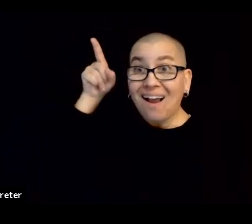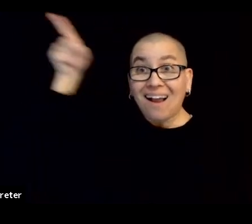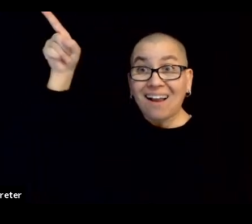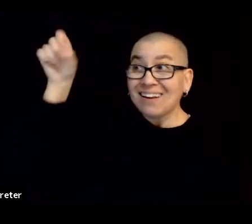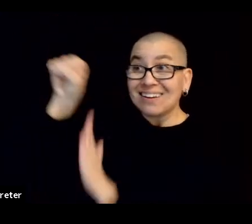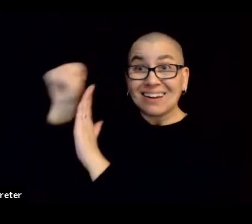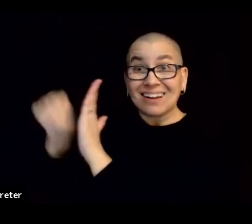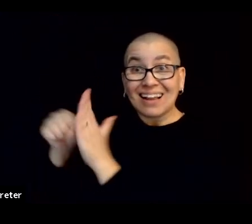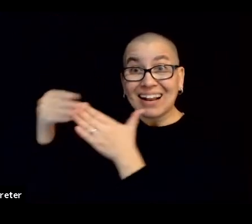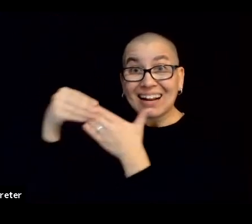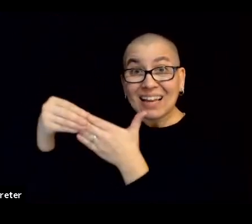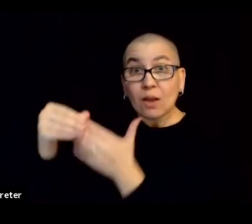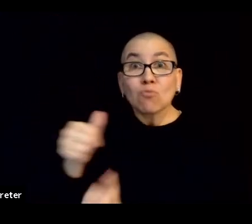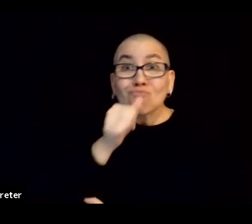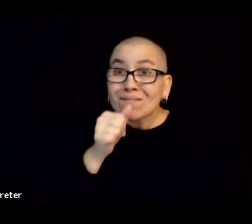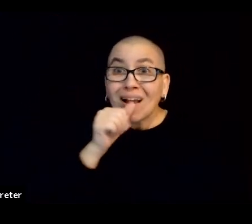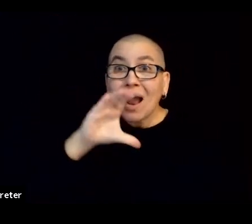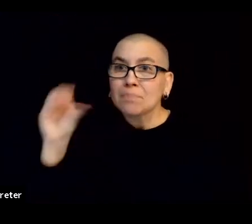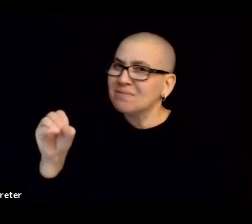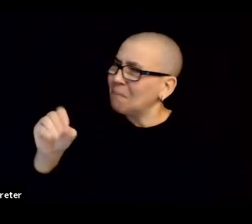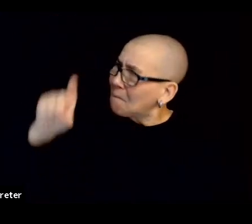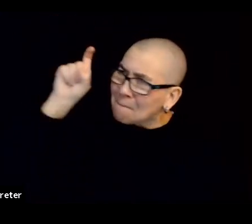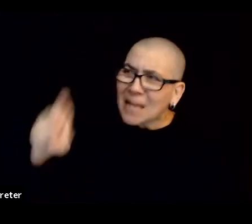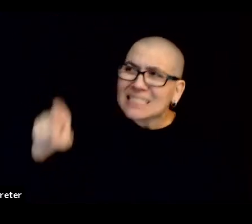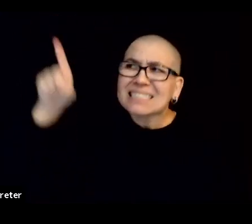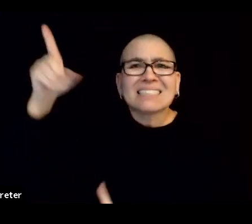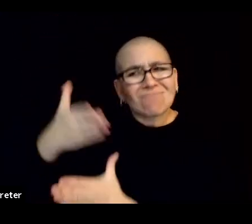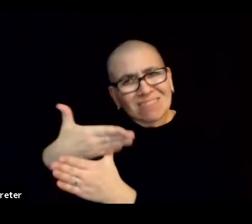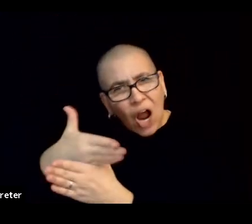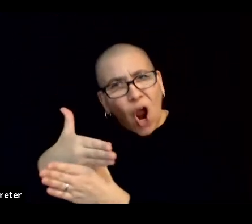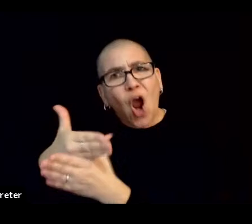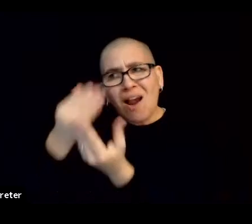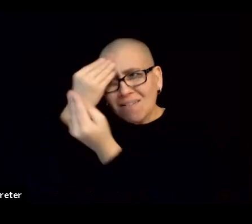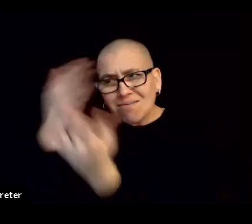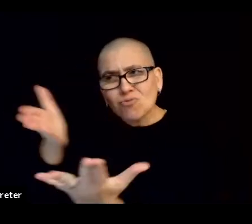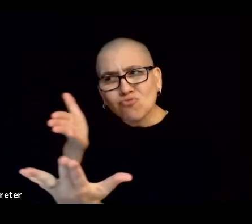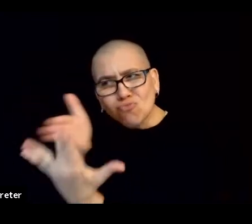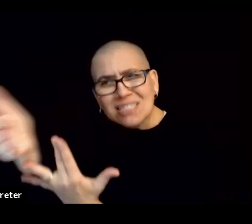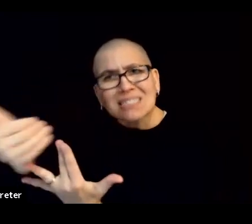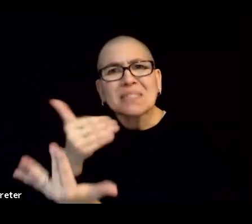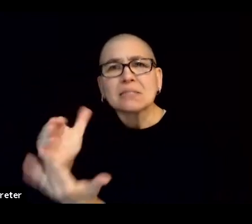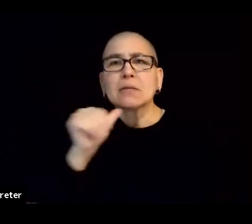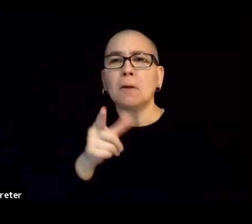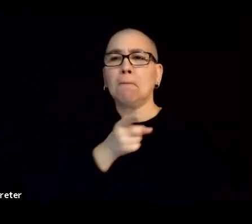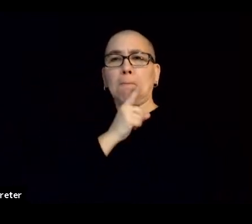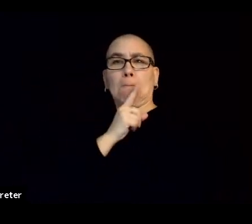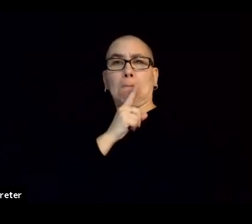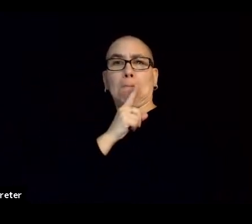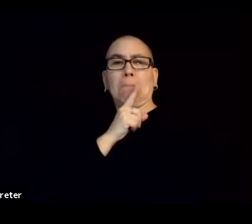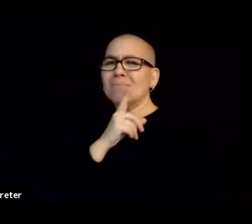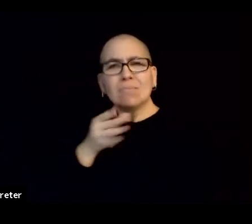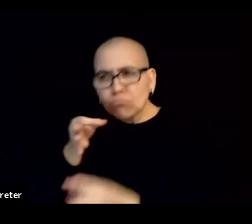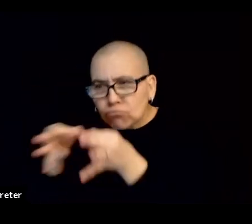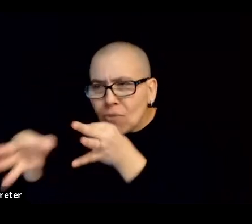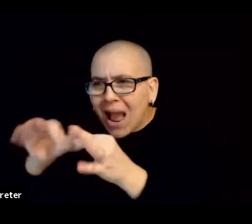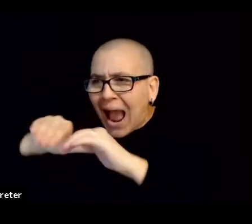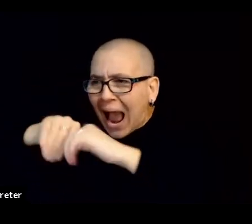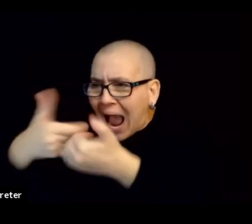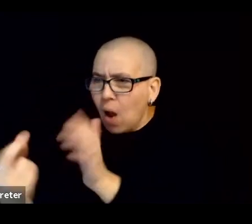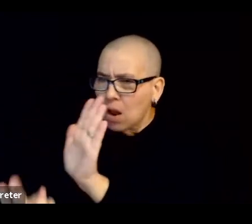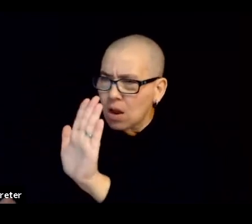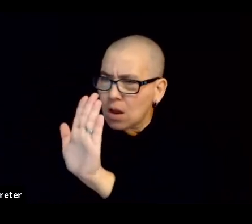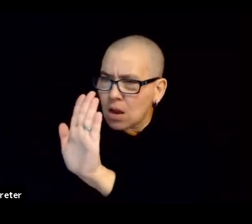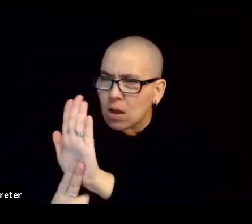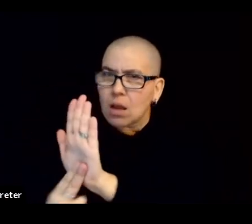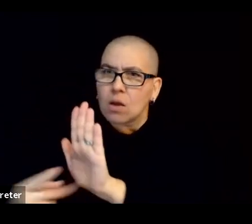more clear about when and how to sign up to be vaccinated and to efficiently manage the process to administer vaccines. And